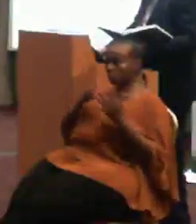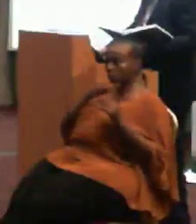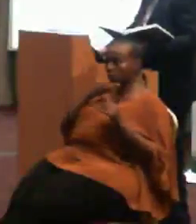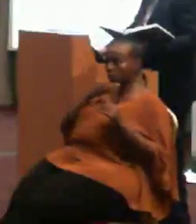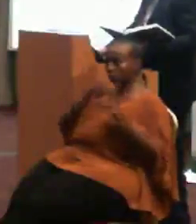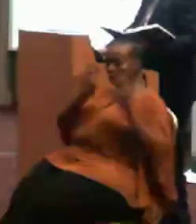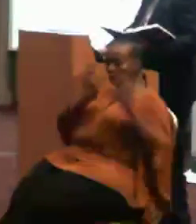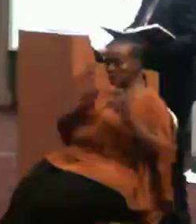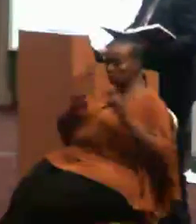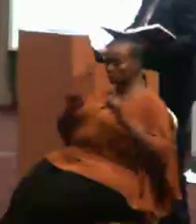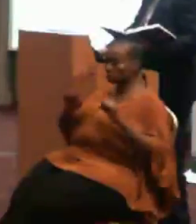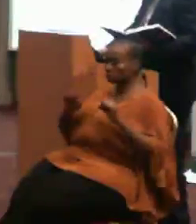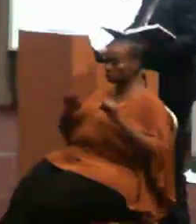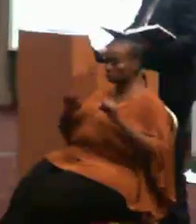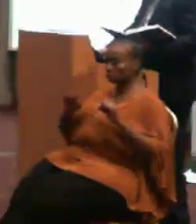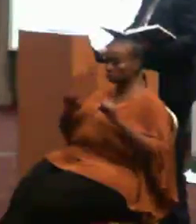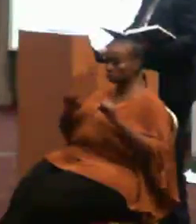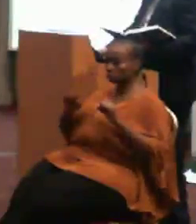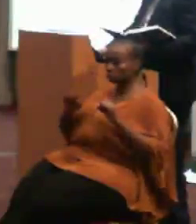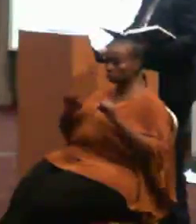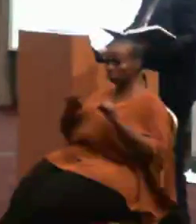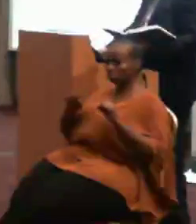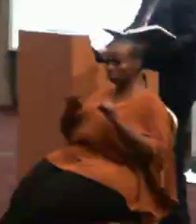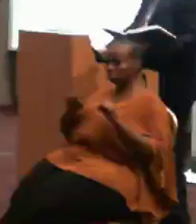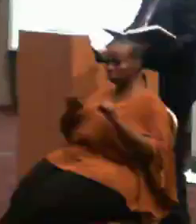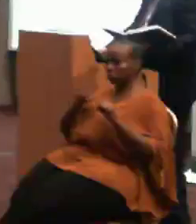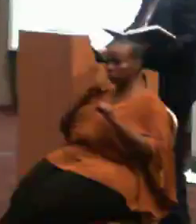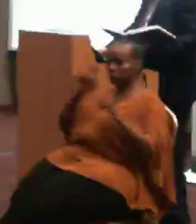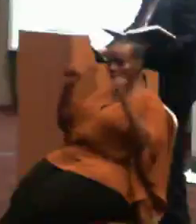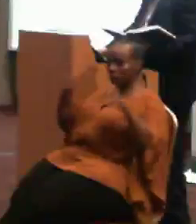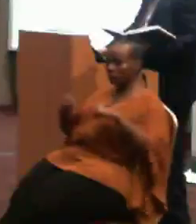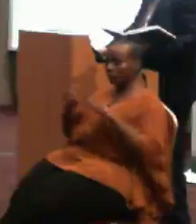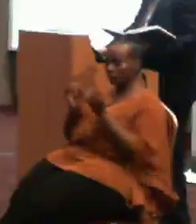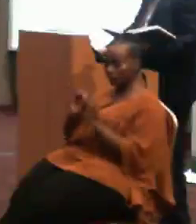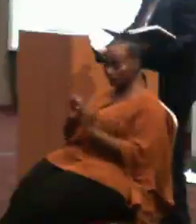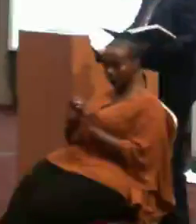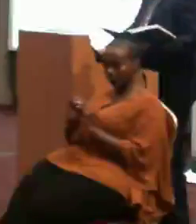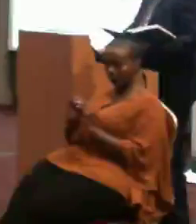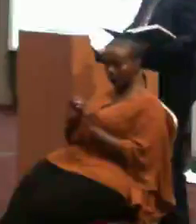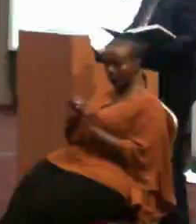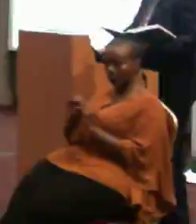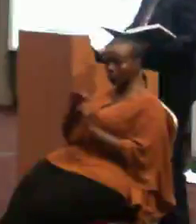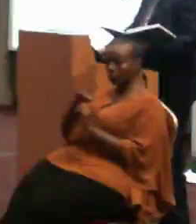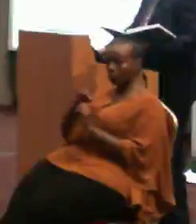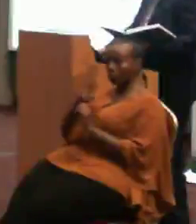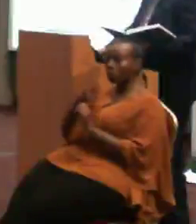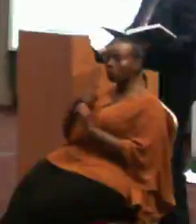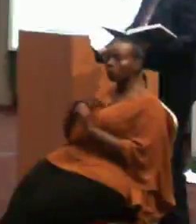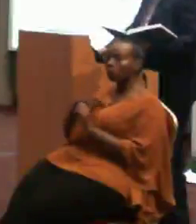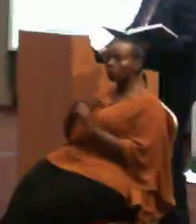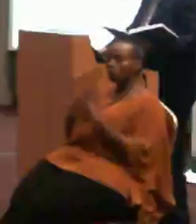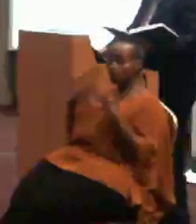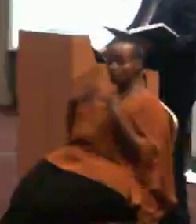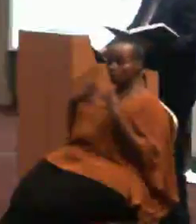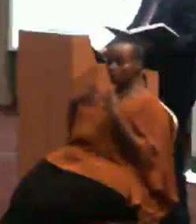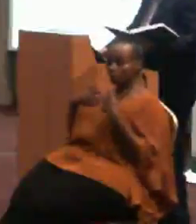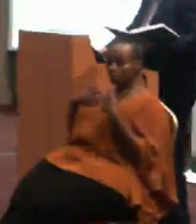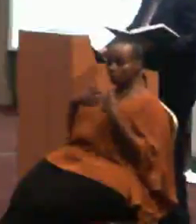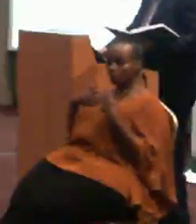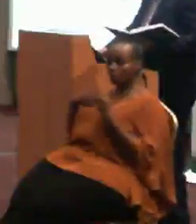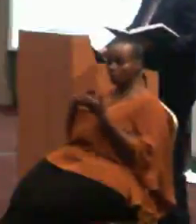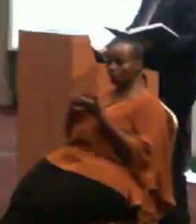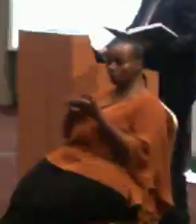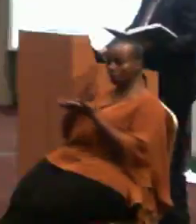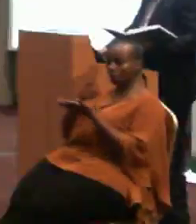decision and state that the tariff or the cost that we allowed are not sufficient, are